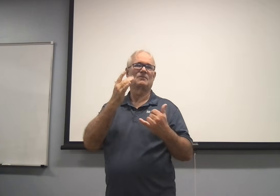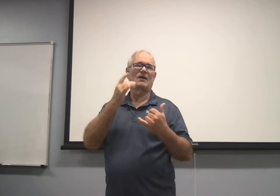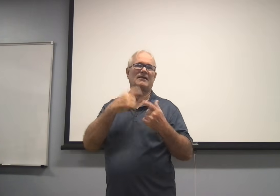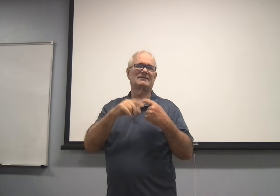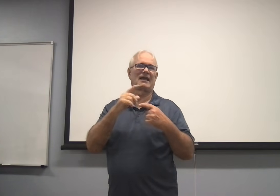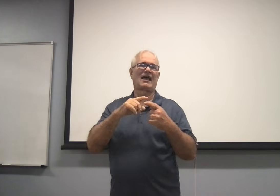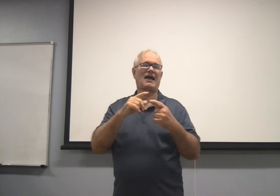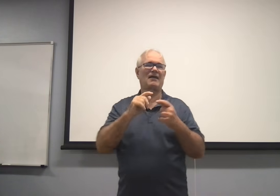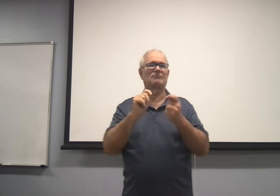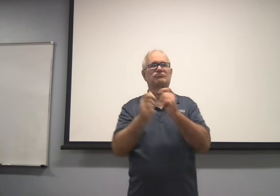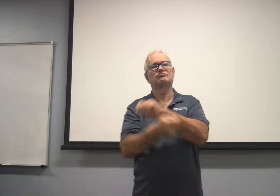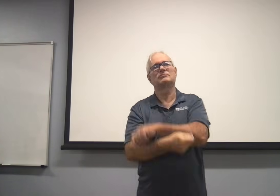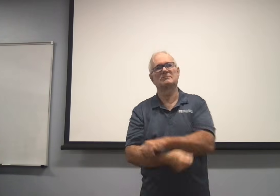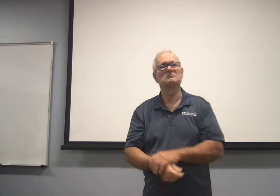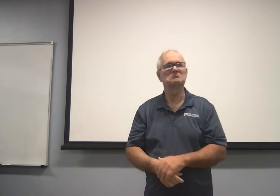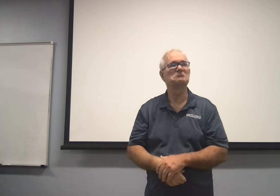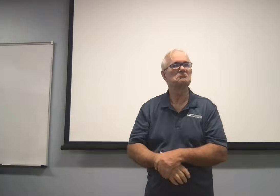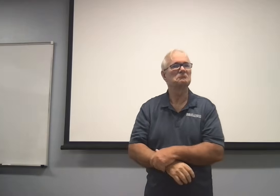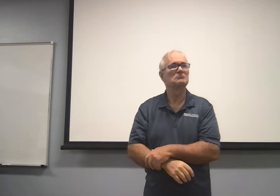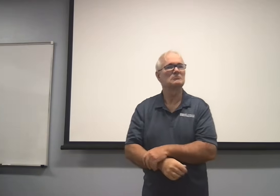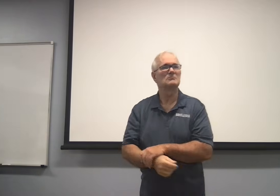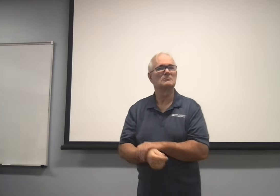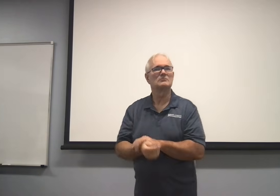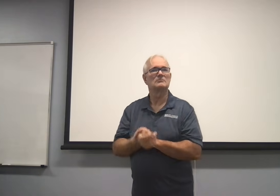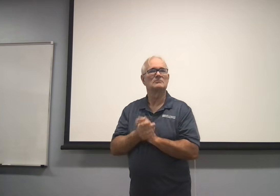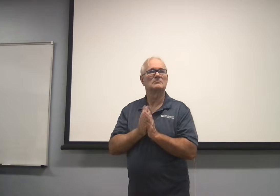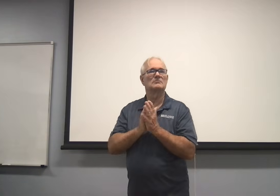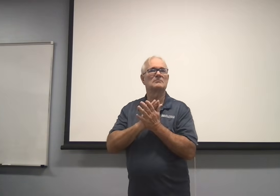now. So that's why the sign changed. Should it change to be,